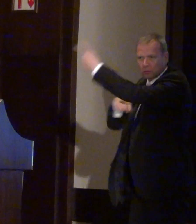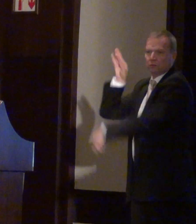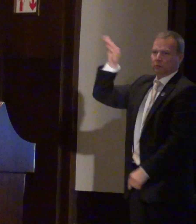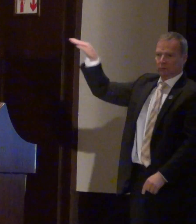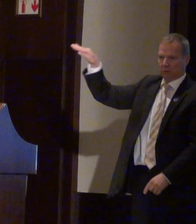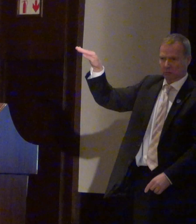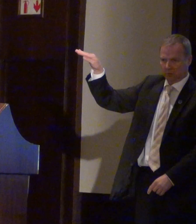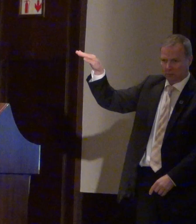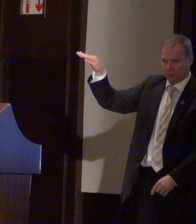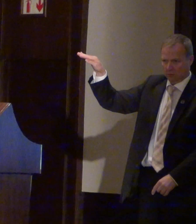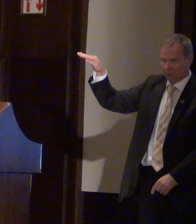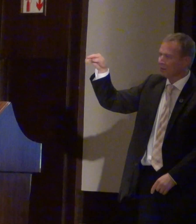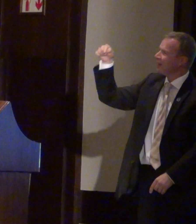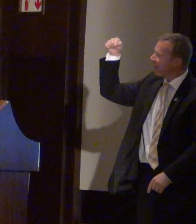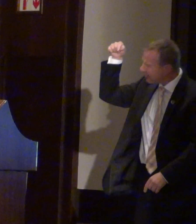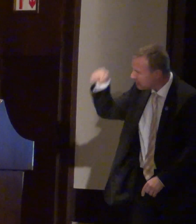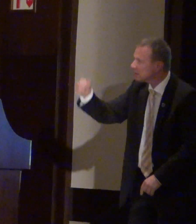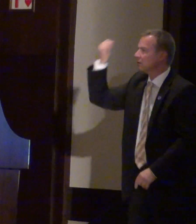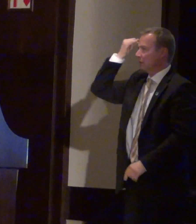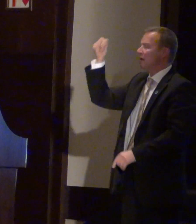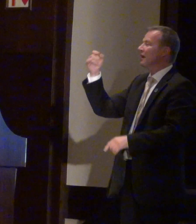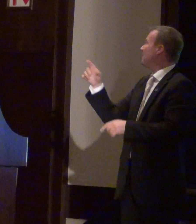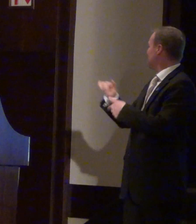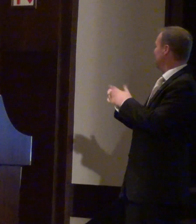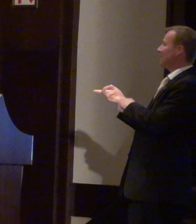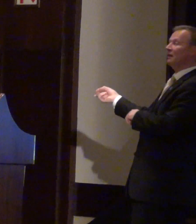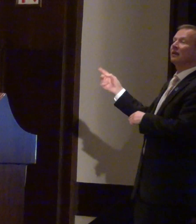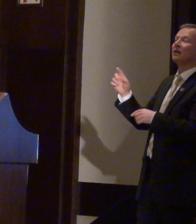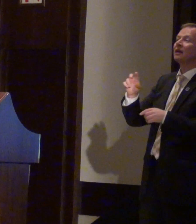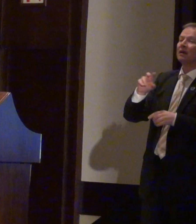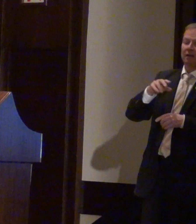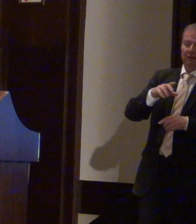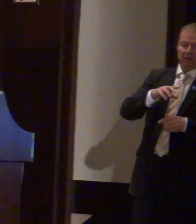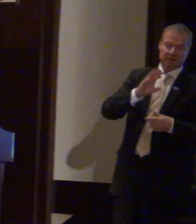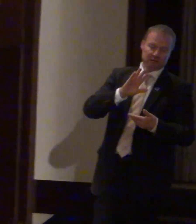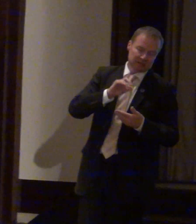politicians. It's for us to demand of them to effect change.